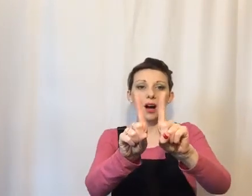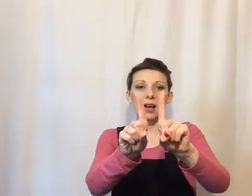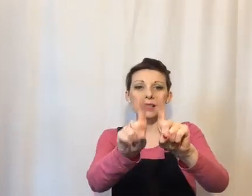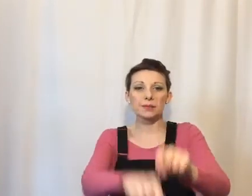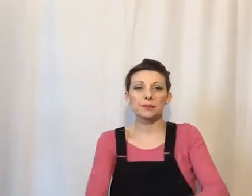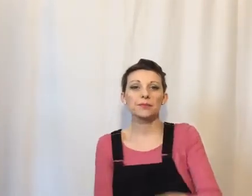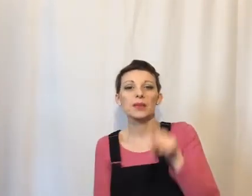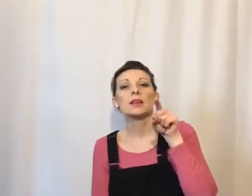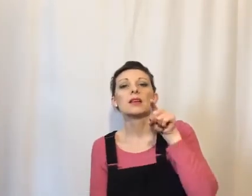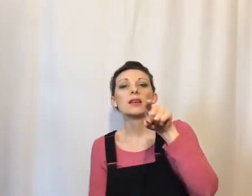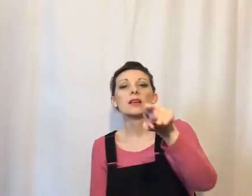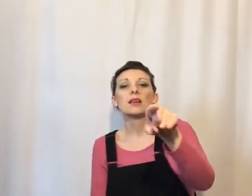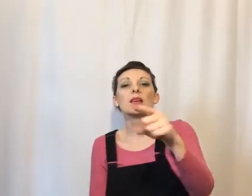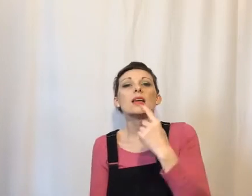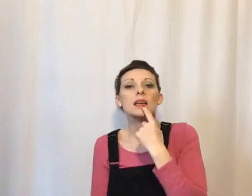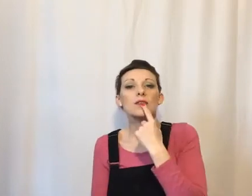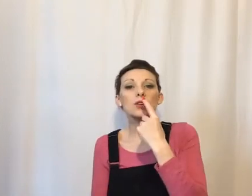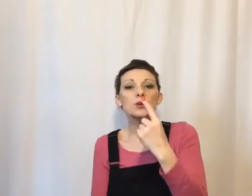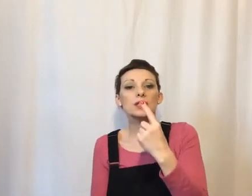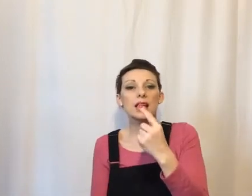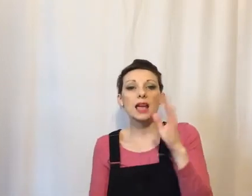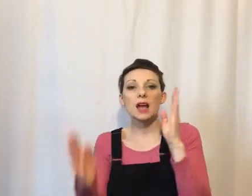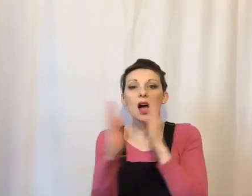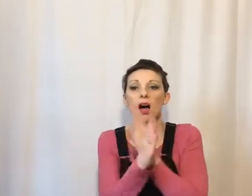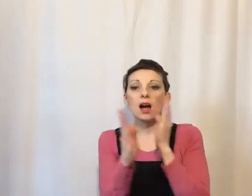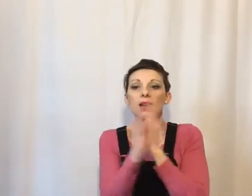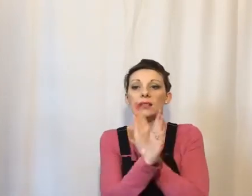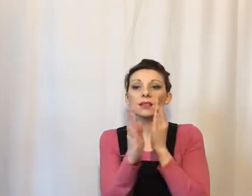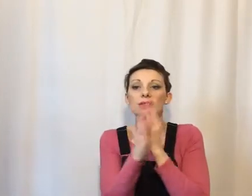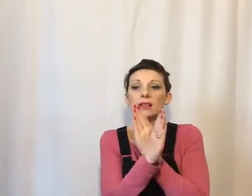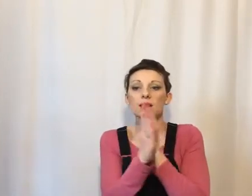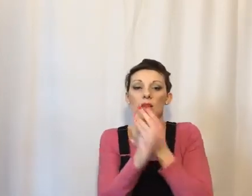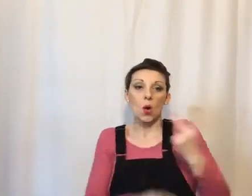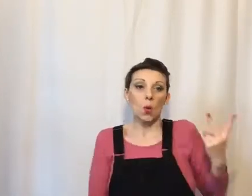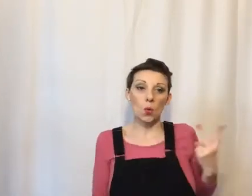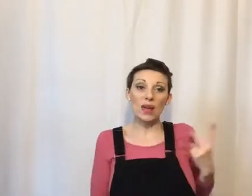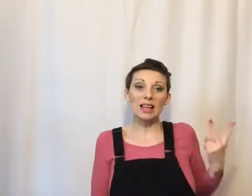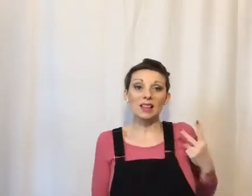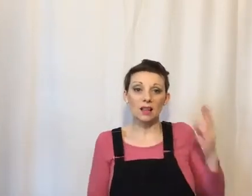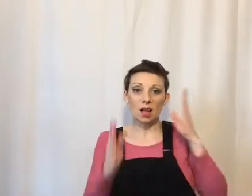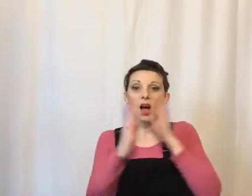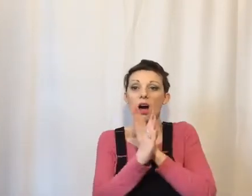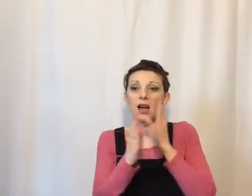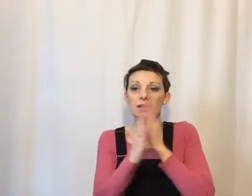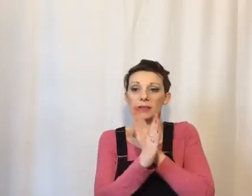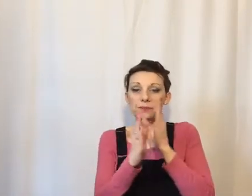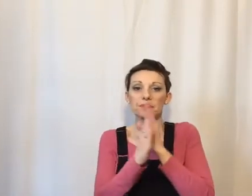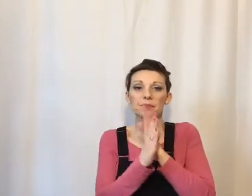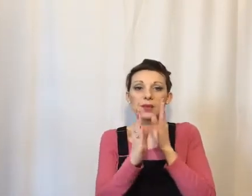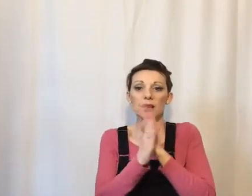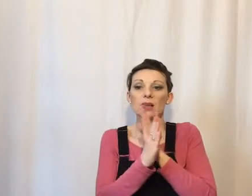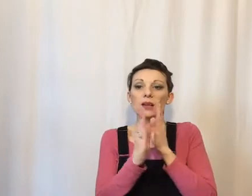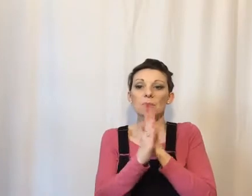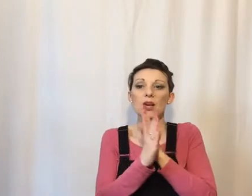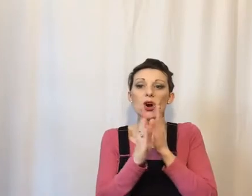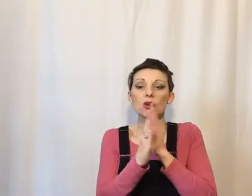hide. If you say hide, we'll hide. Because